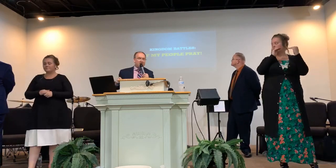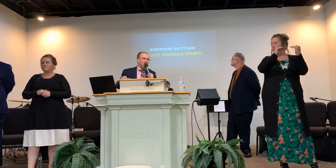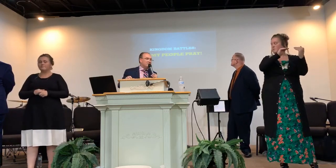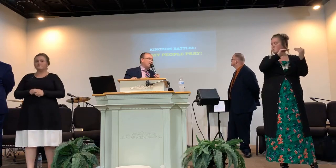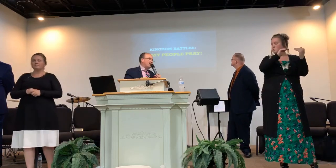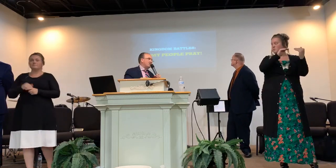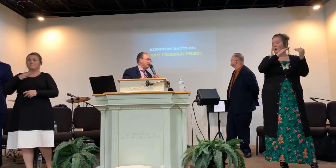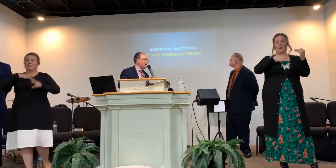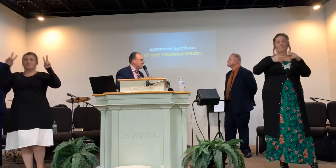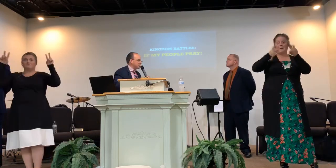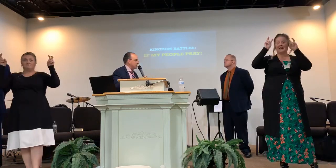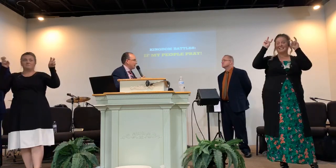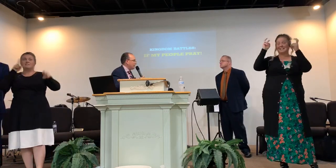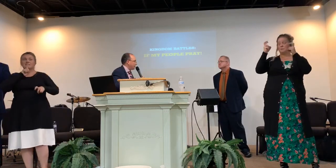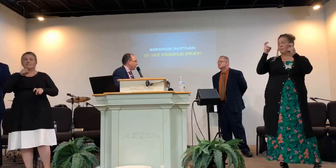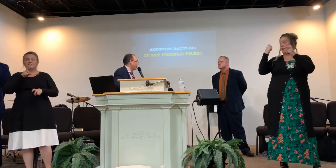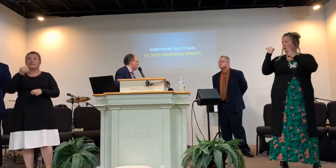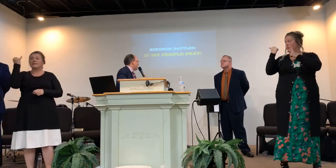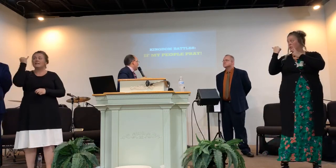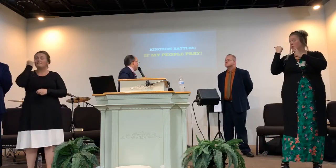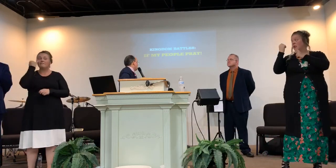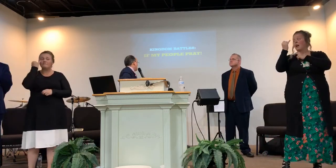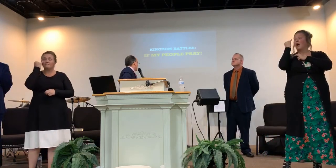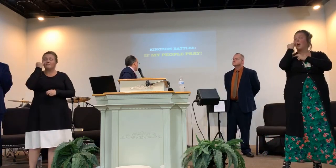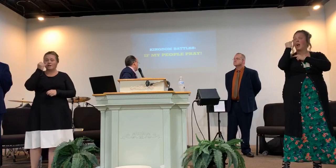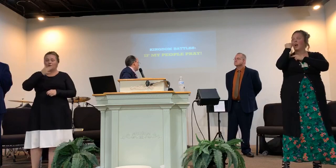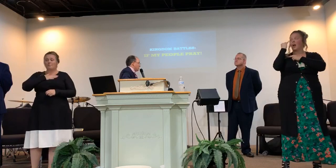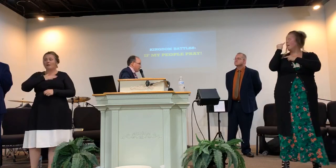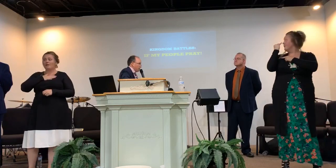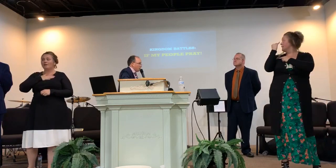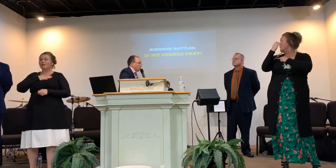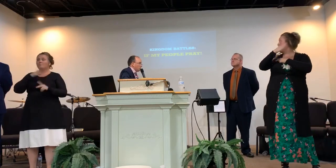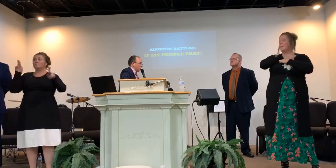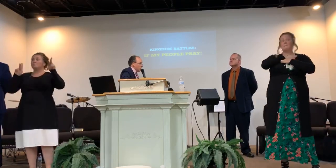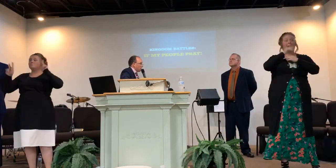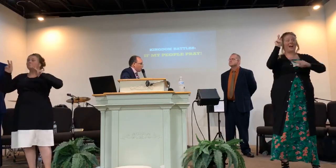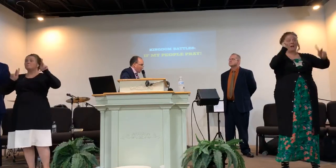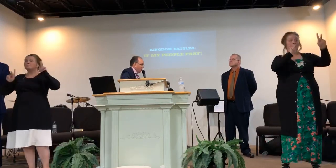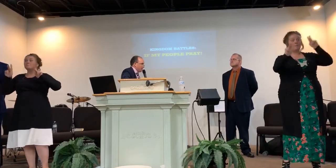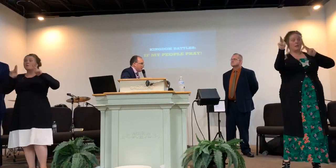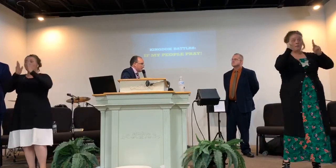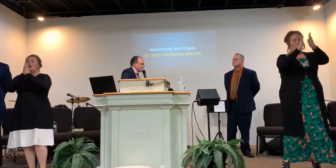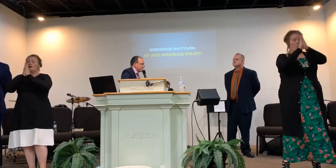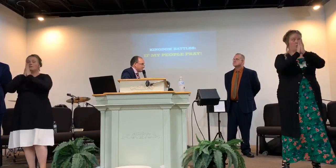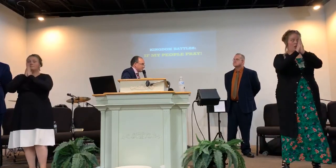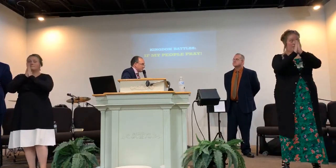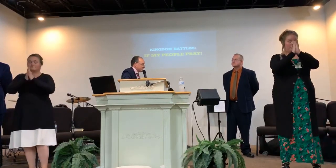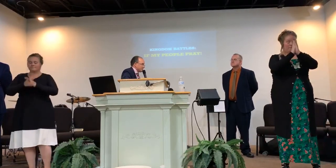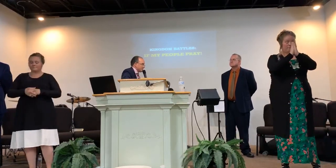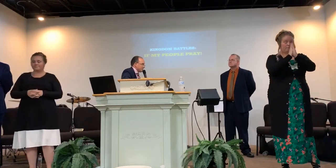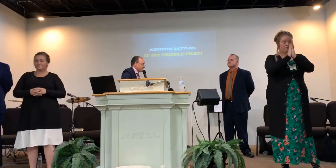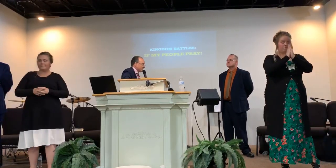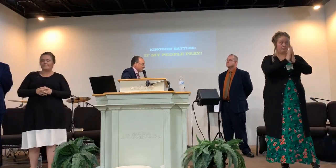And my subtitle is, If My People Pray.